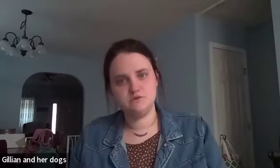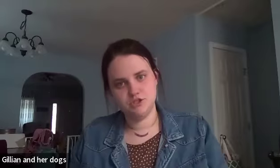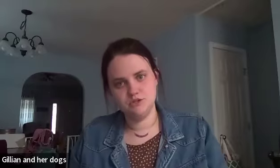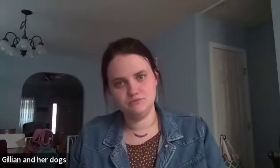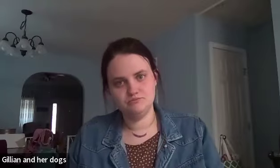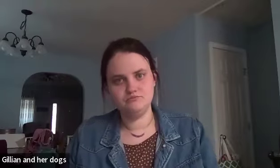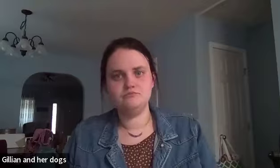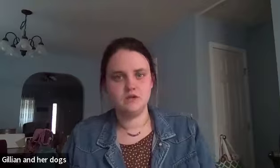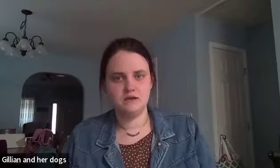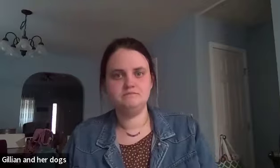what you would do. Okay.